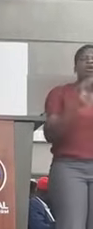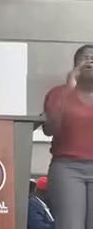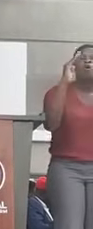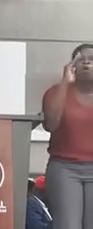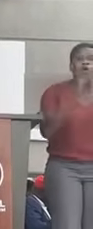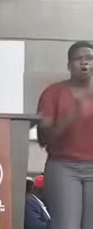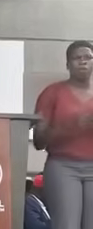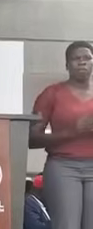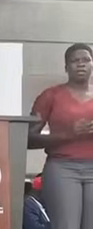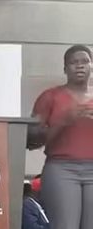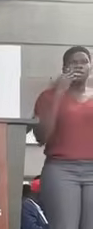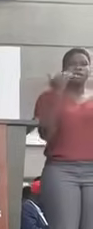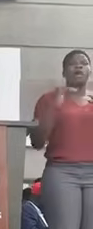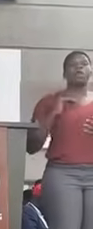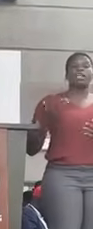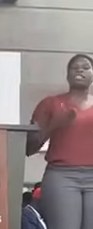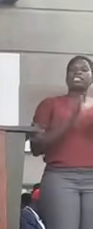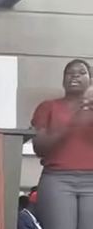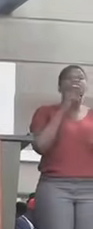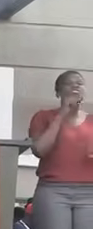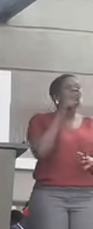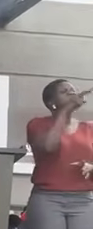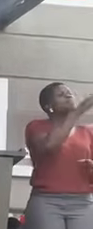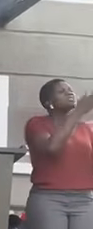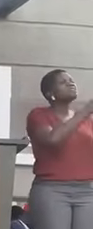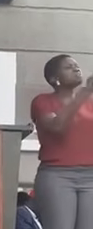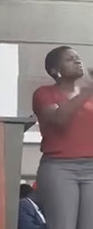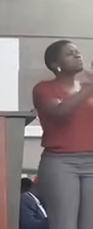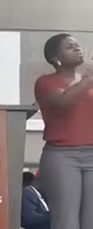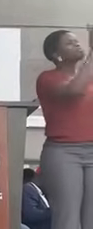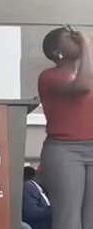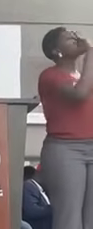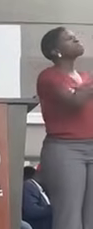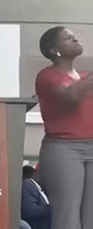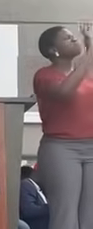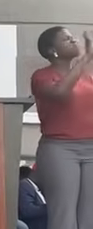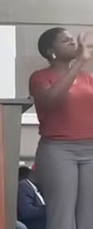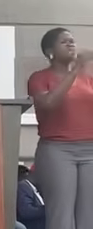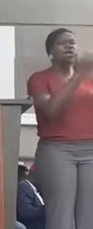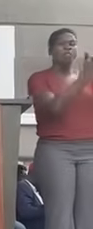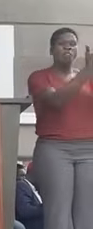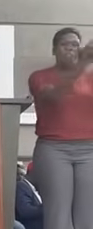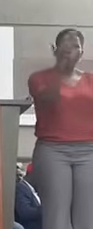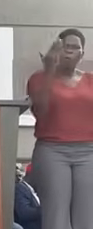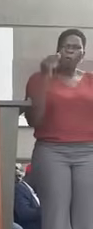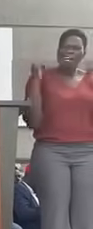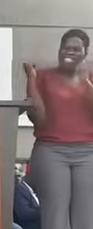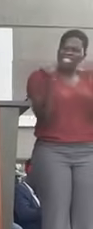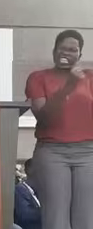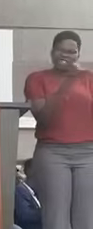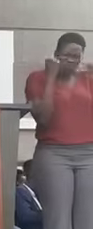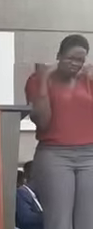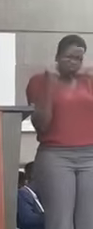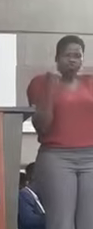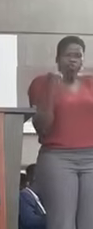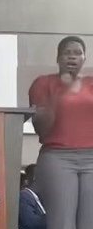Basawa ne banyabo, bino ebizimbe birungi nnyo, nemwe bisenge ebisinga obuguma okusinga bino ebya